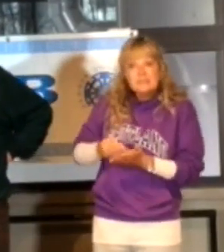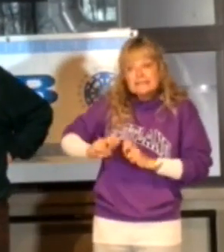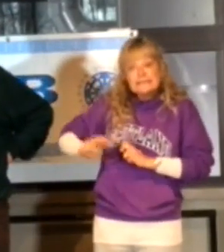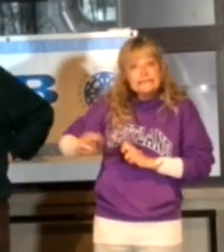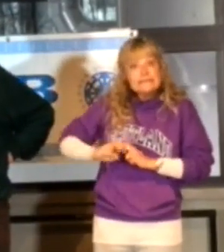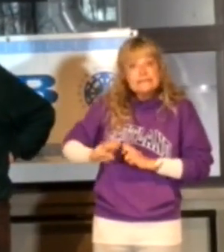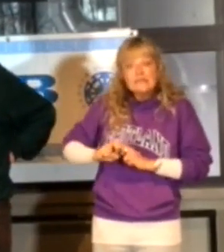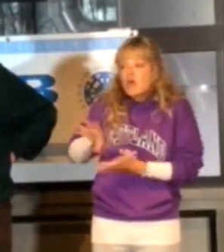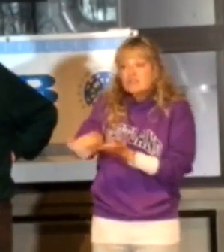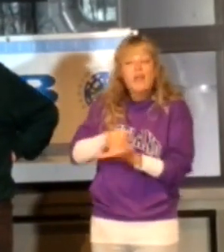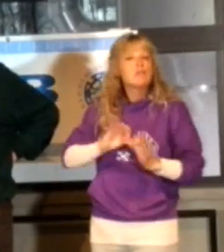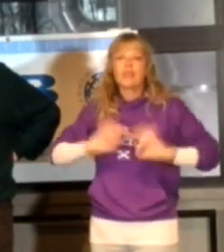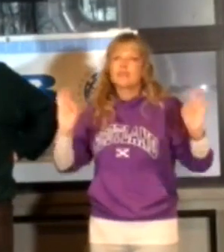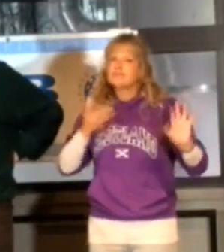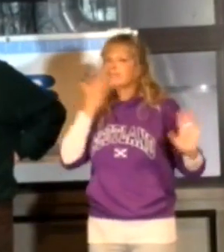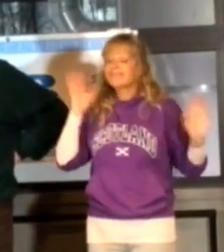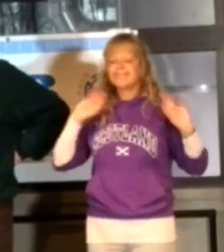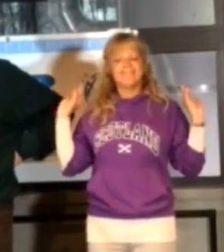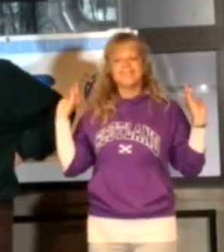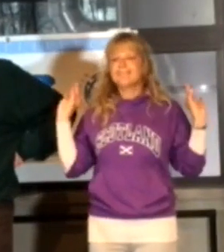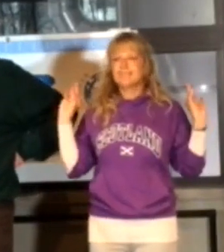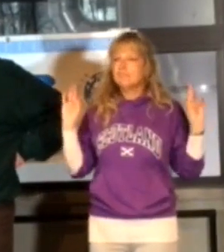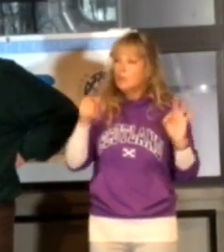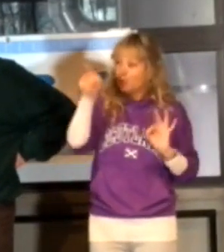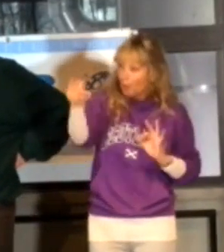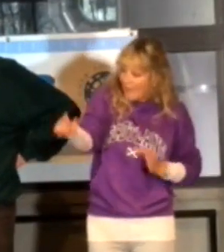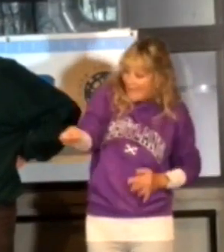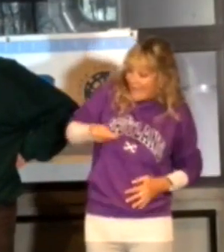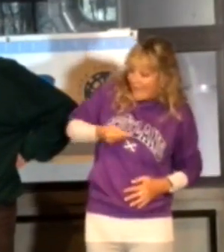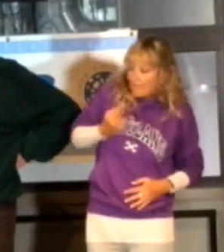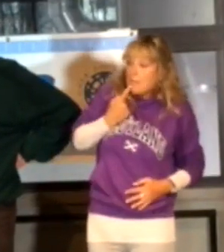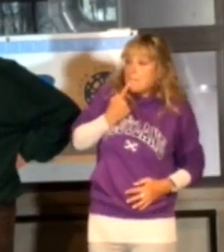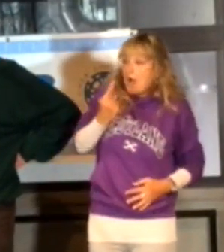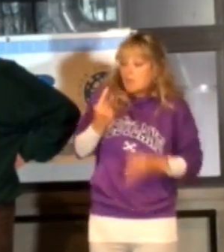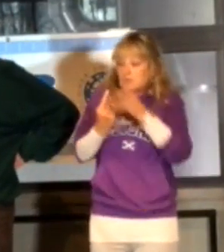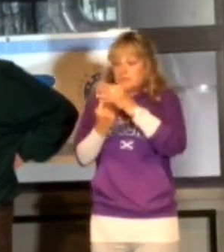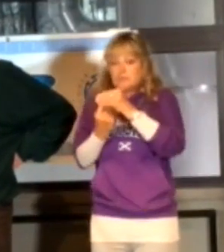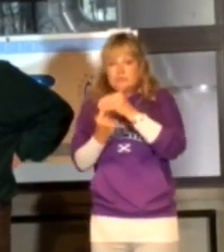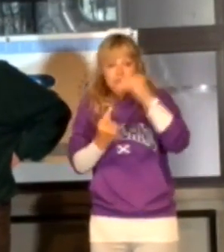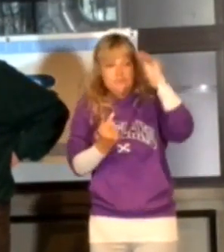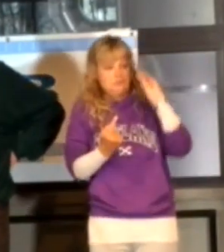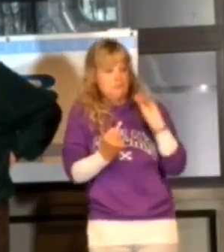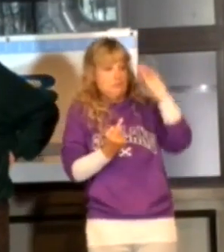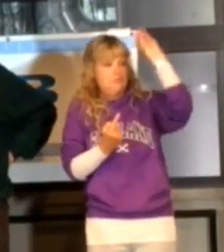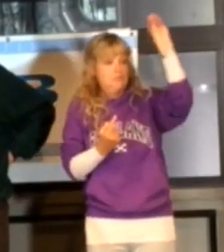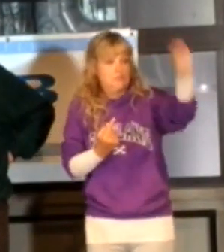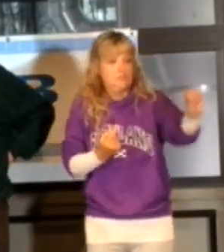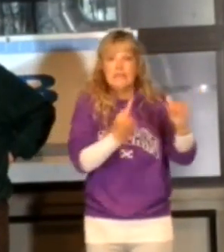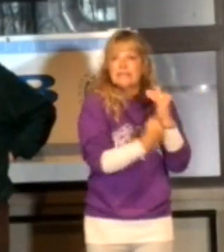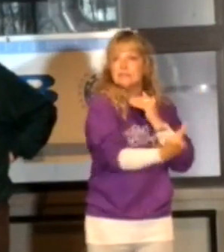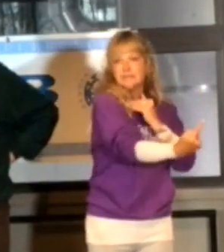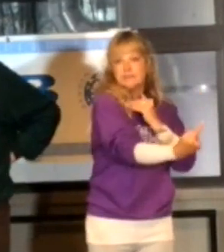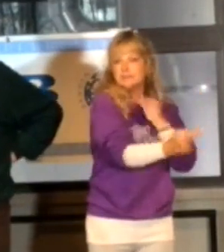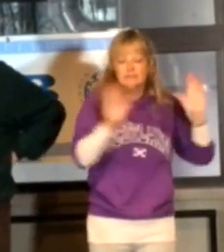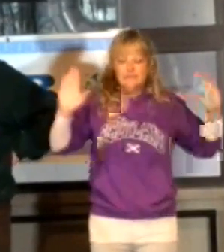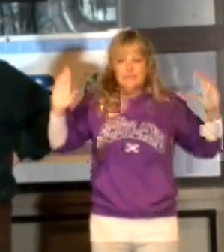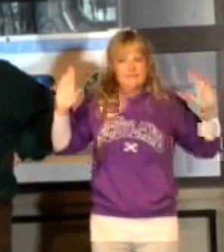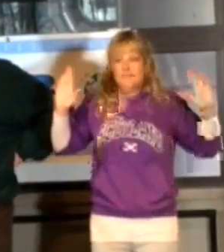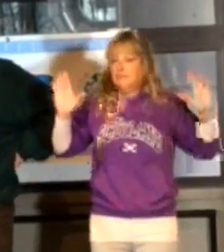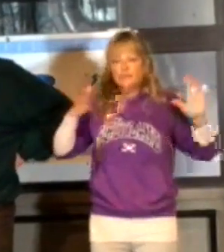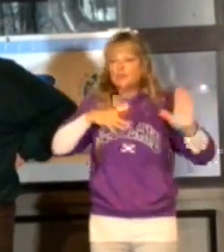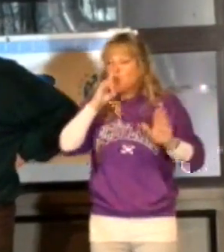any salaries whatsoever. Every pound that comes into the Independence Foundation goes back out. We do not